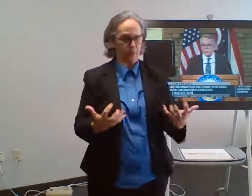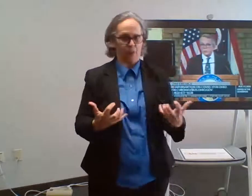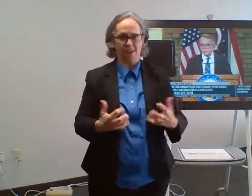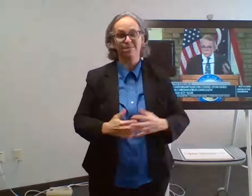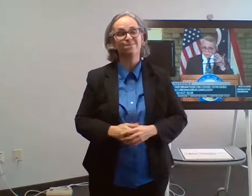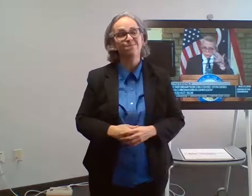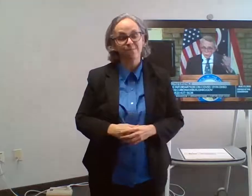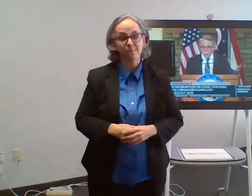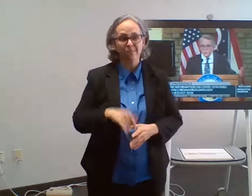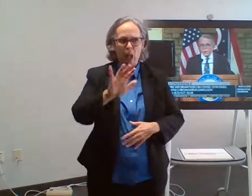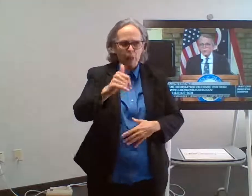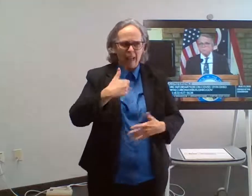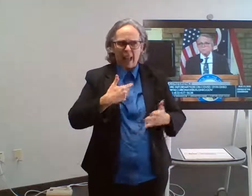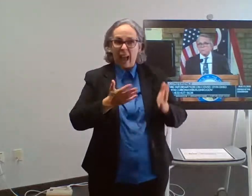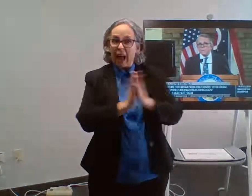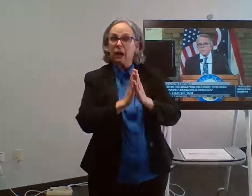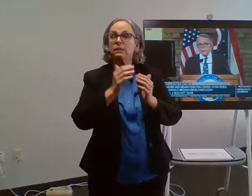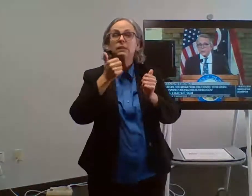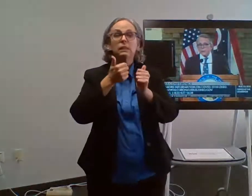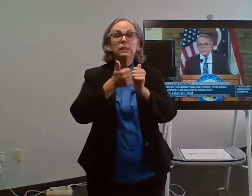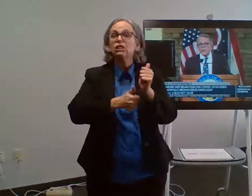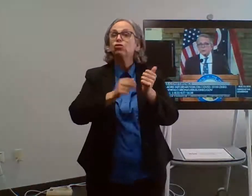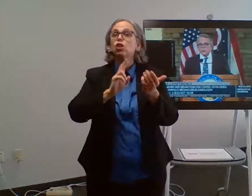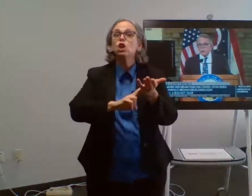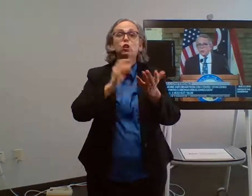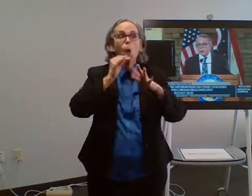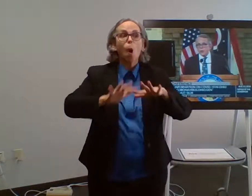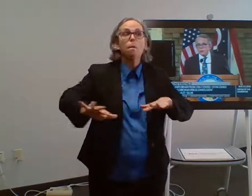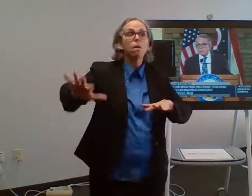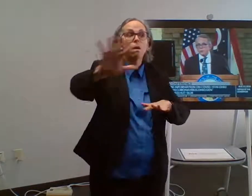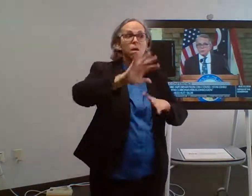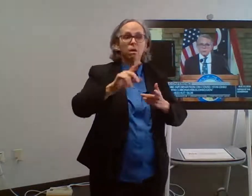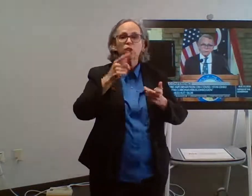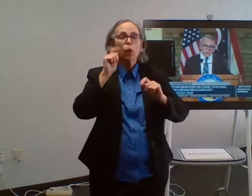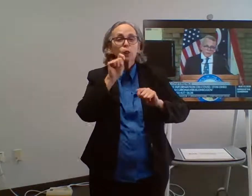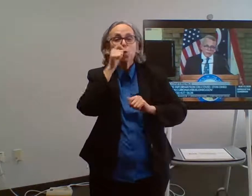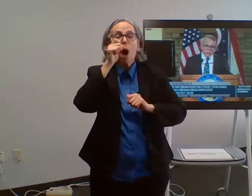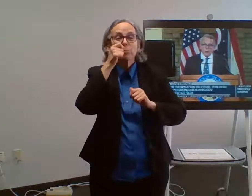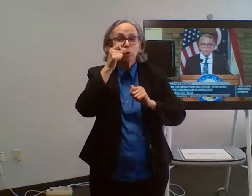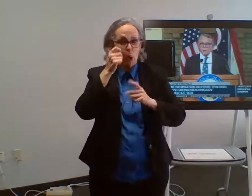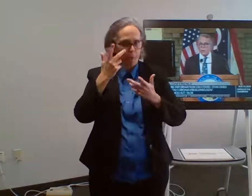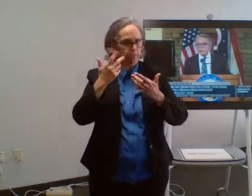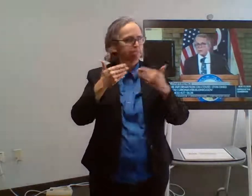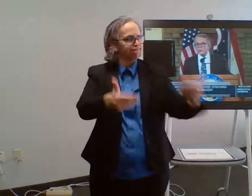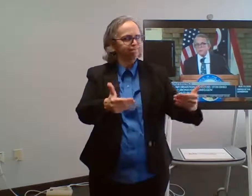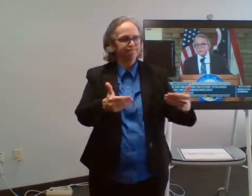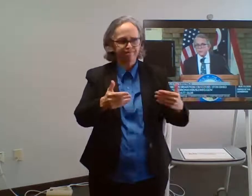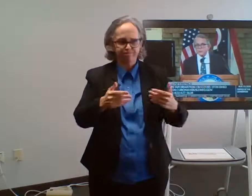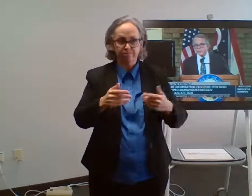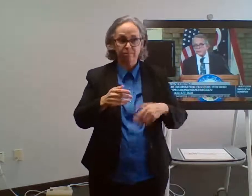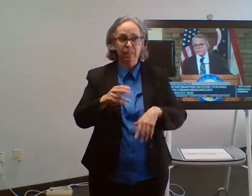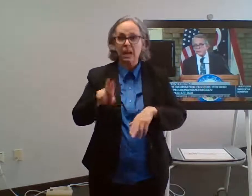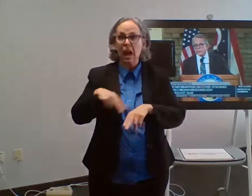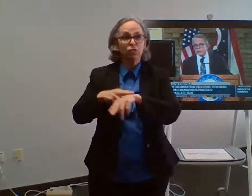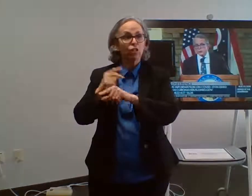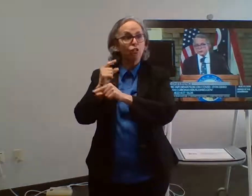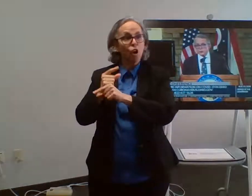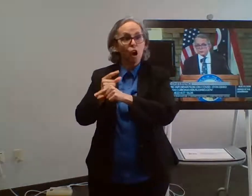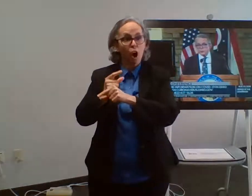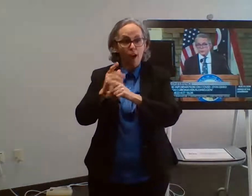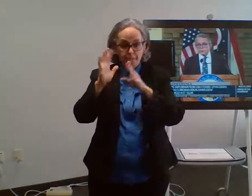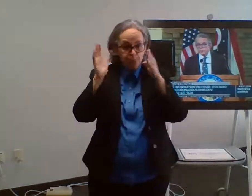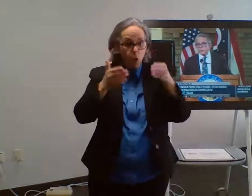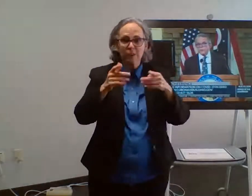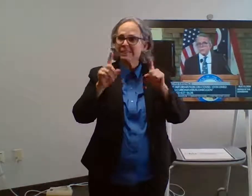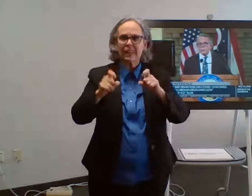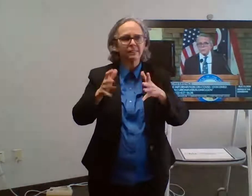do their own swabbing. The Ohio National Guard now, instead of doing testing, the Ohio National Guard is doing the logistics,